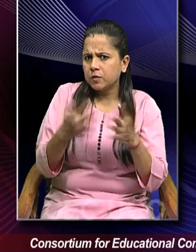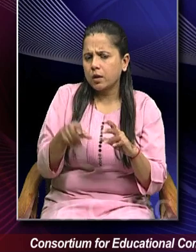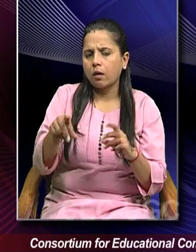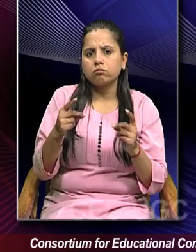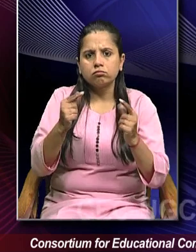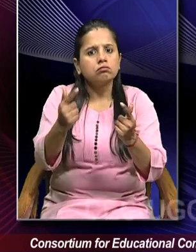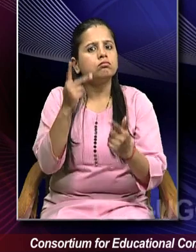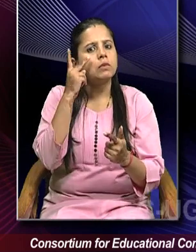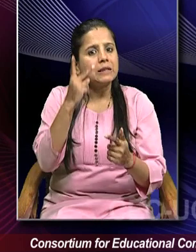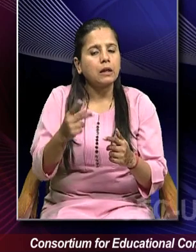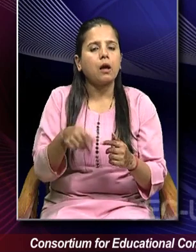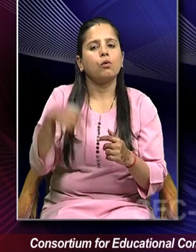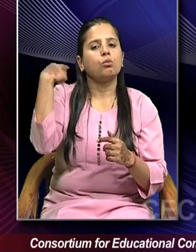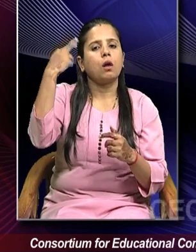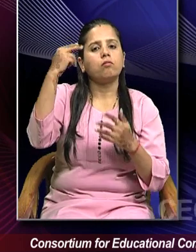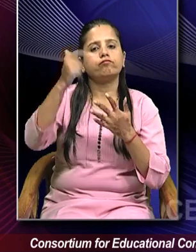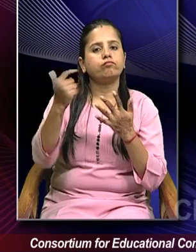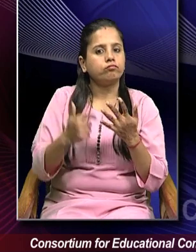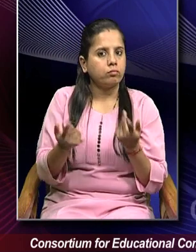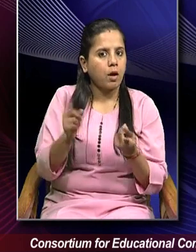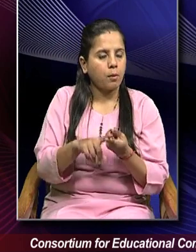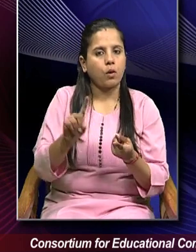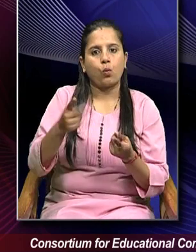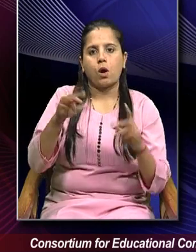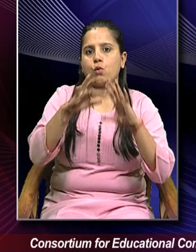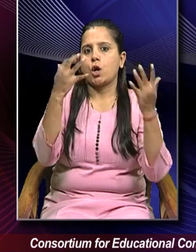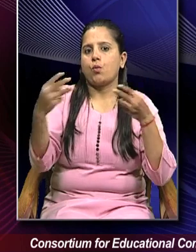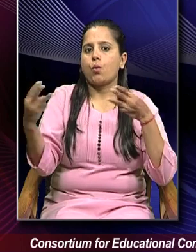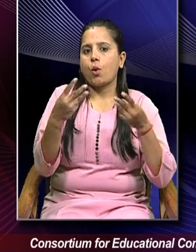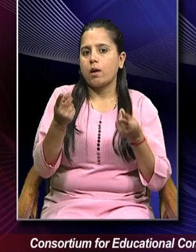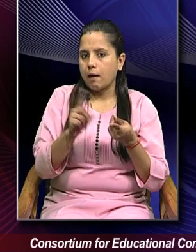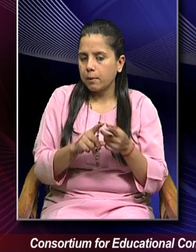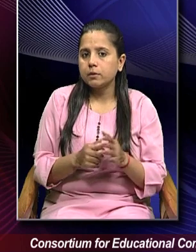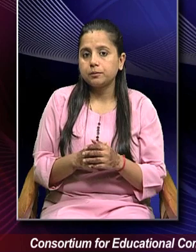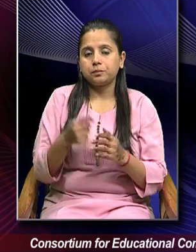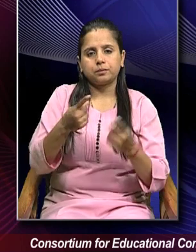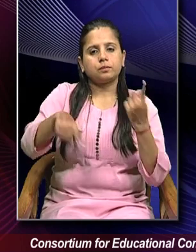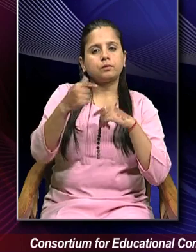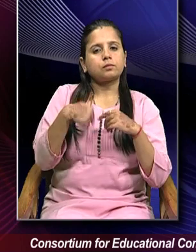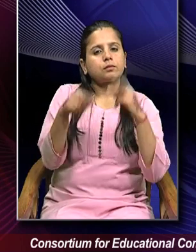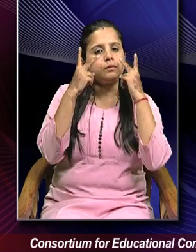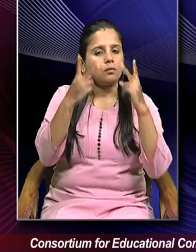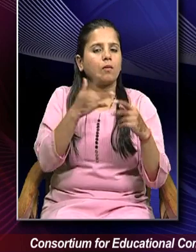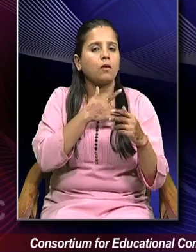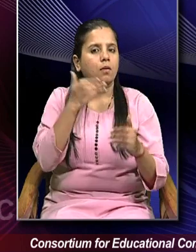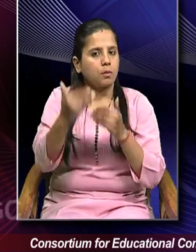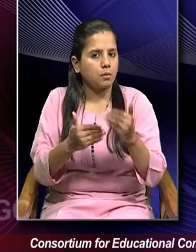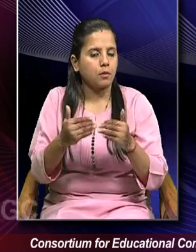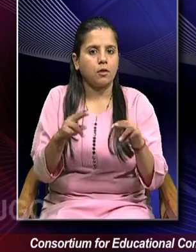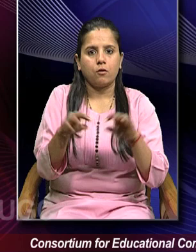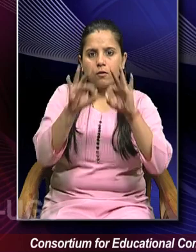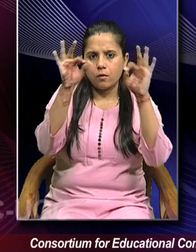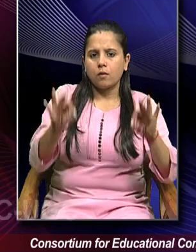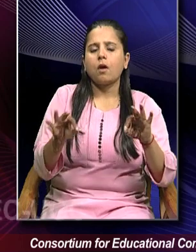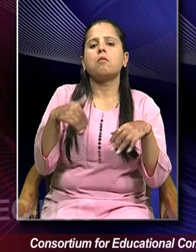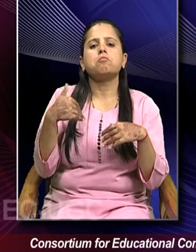immediate causes of the First World War. And when we tend to see it in the framework of the long